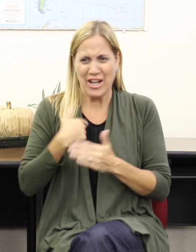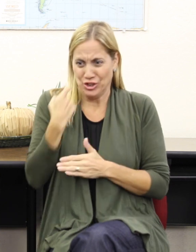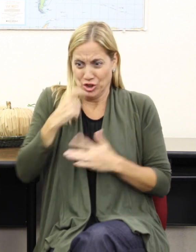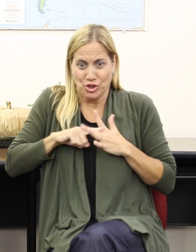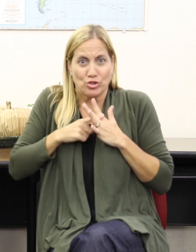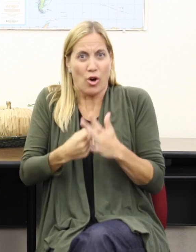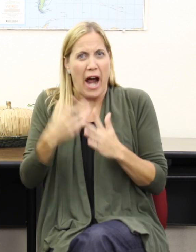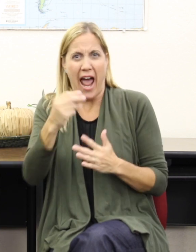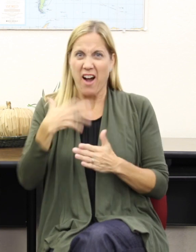I got an A.